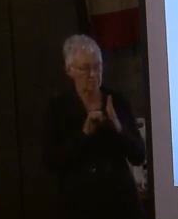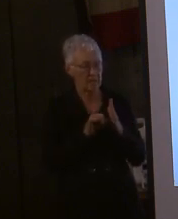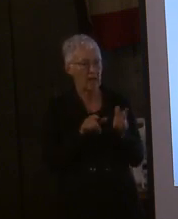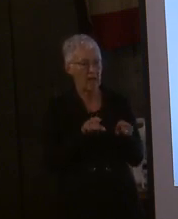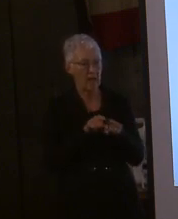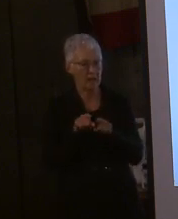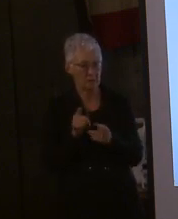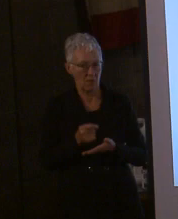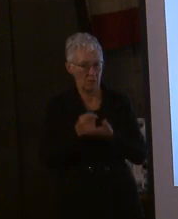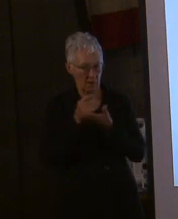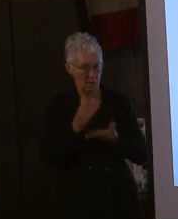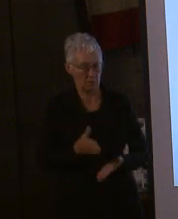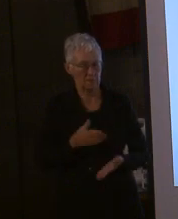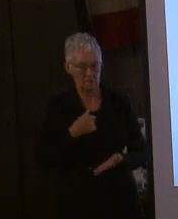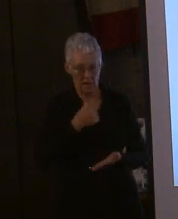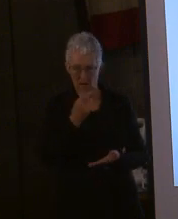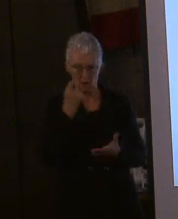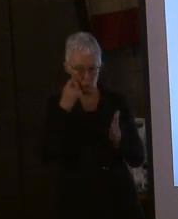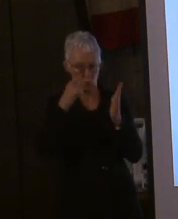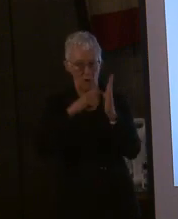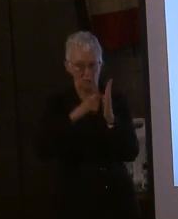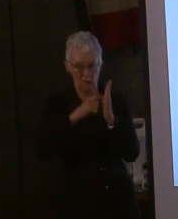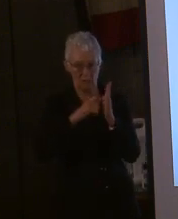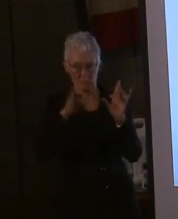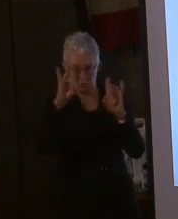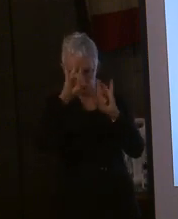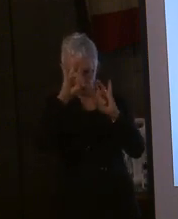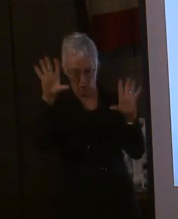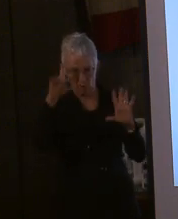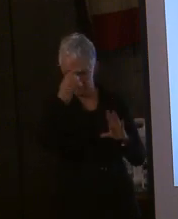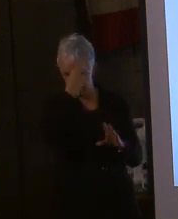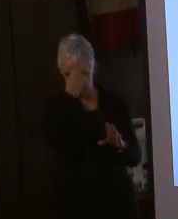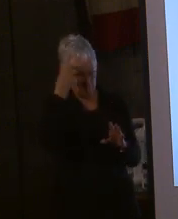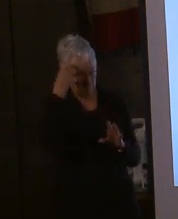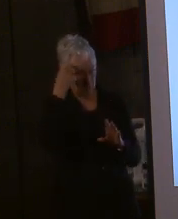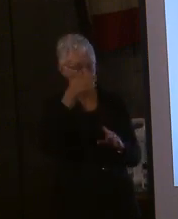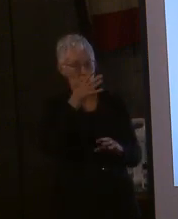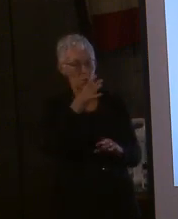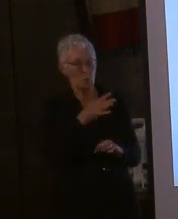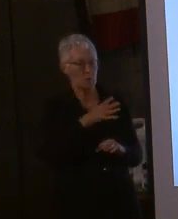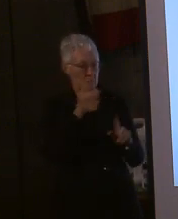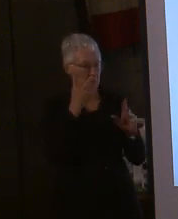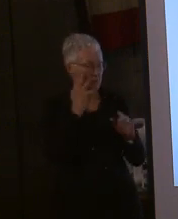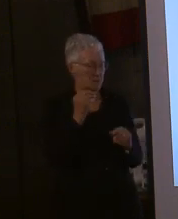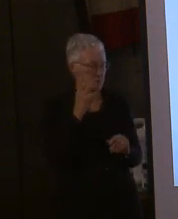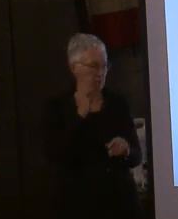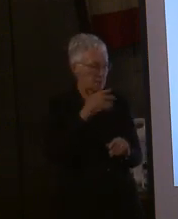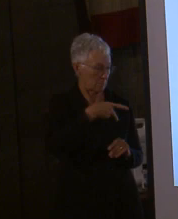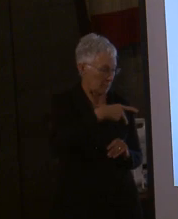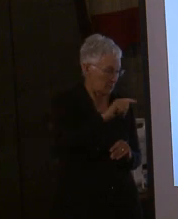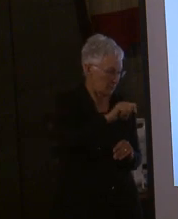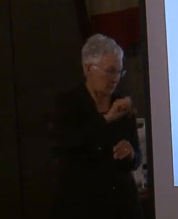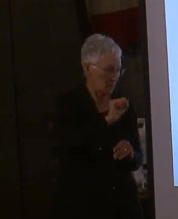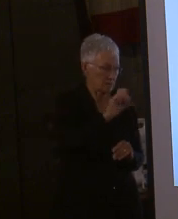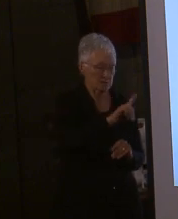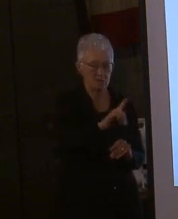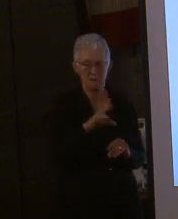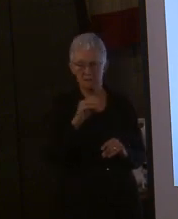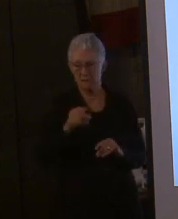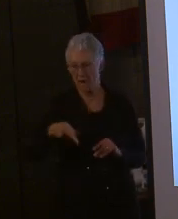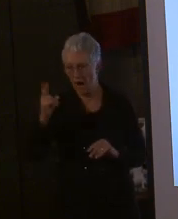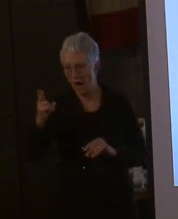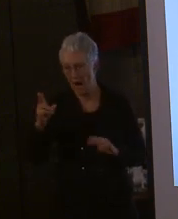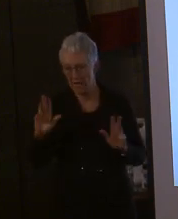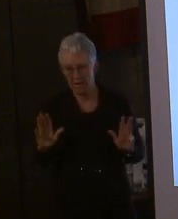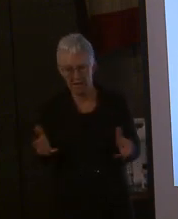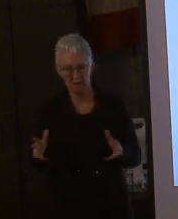women experience, both at home and in medical settings, that result in PTSD symptoms and high levels of anxiety as they continue to grow